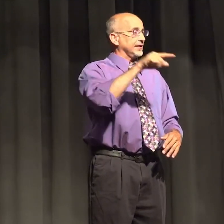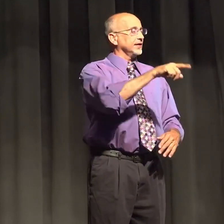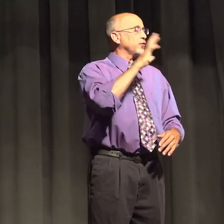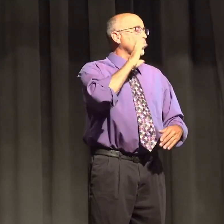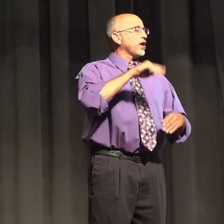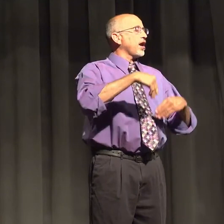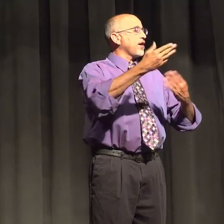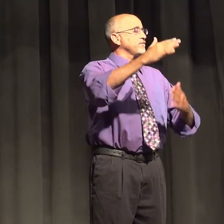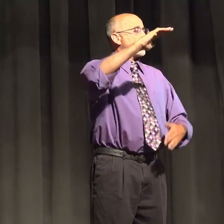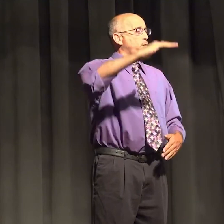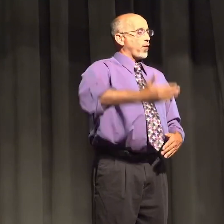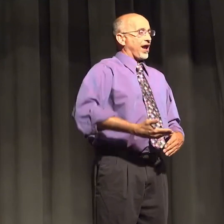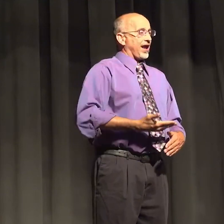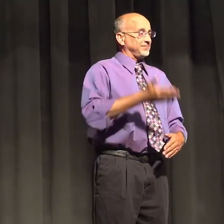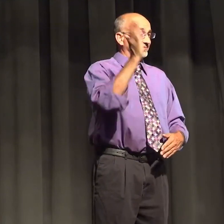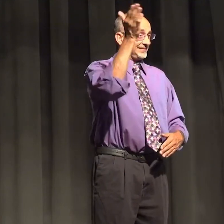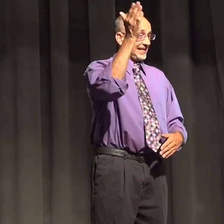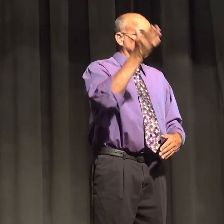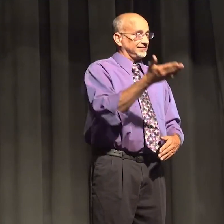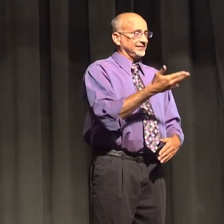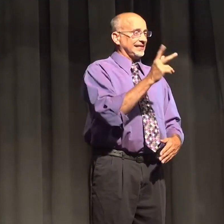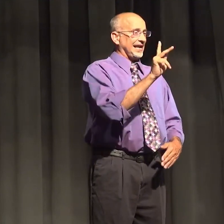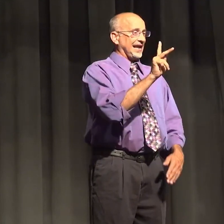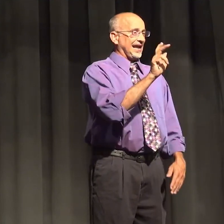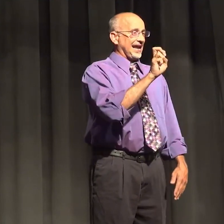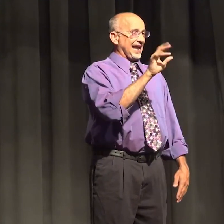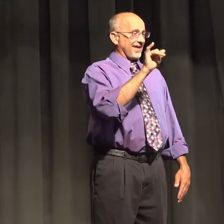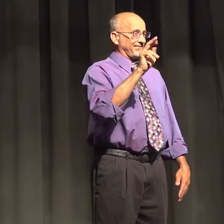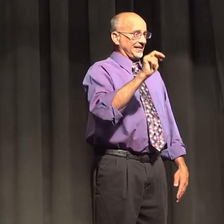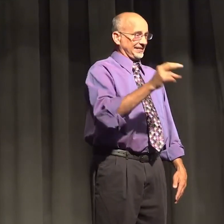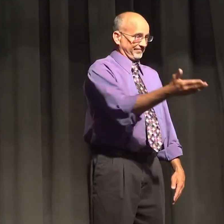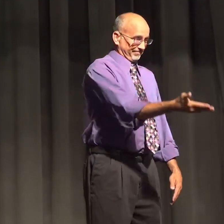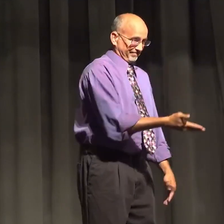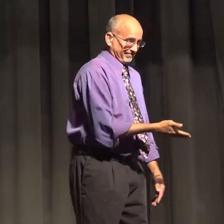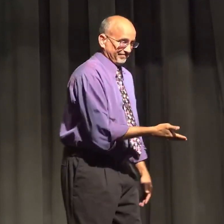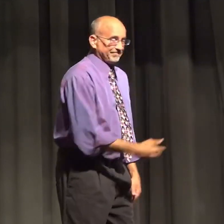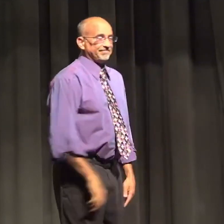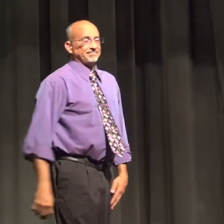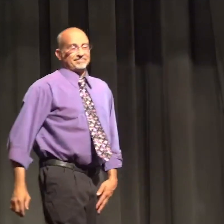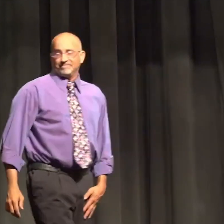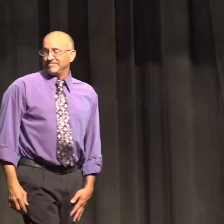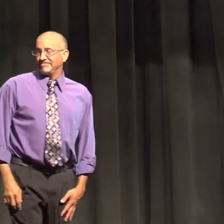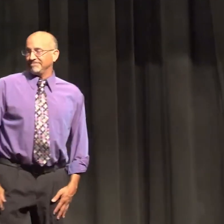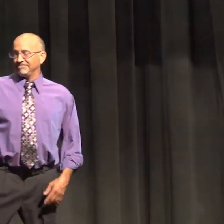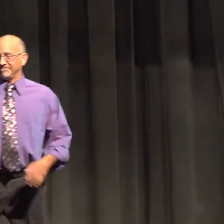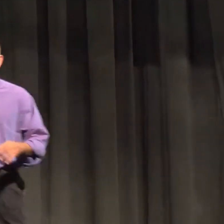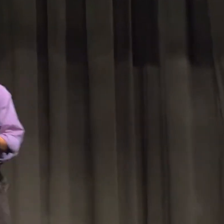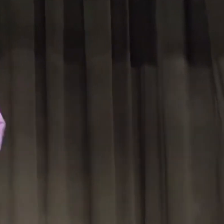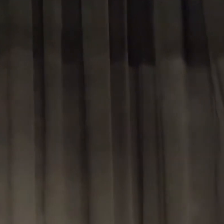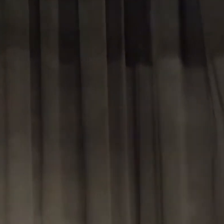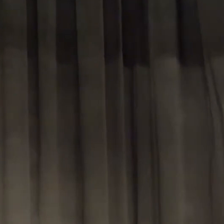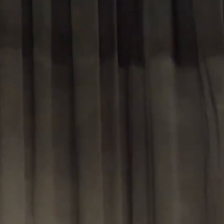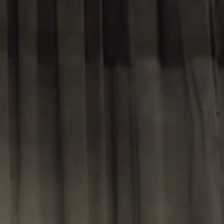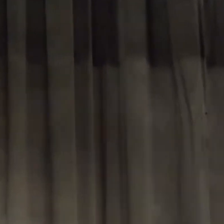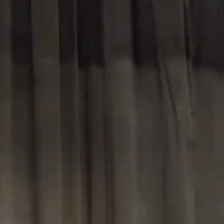This is our salutatorian to give our welcome speech, Kevin Portillo-Tellez.